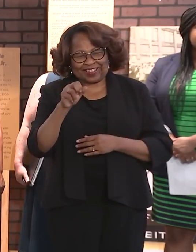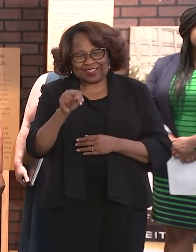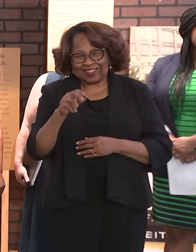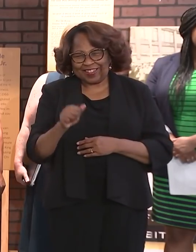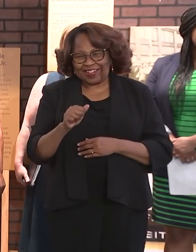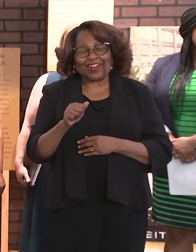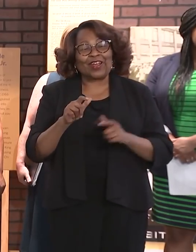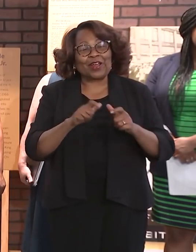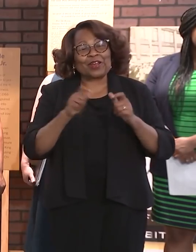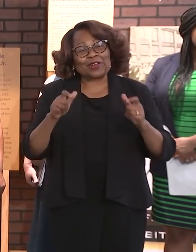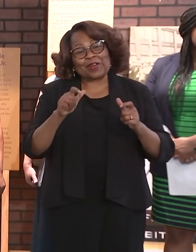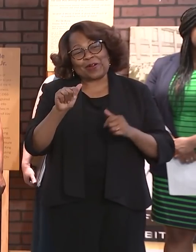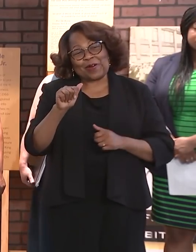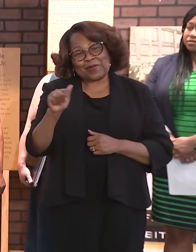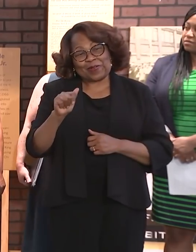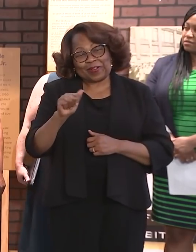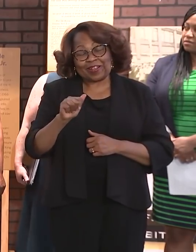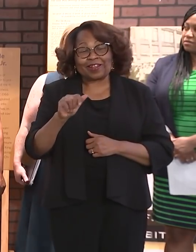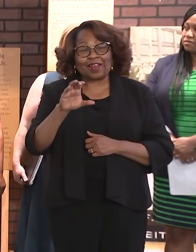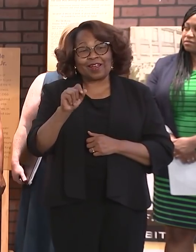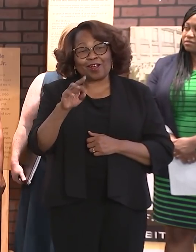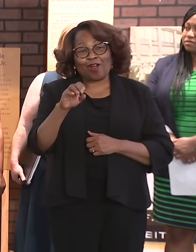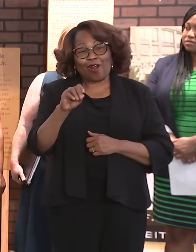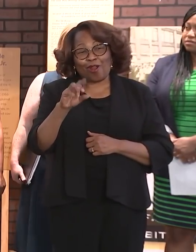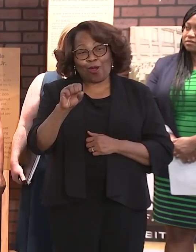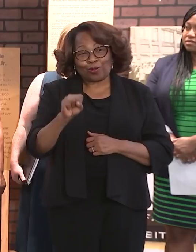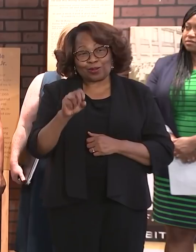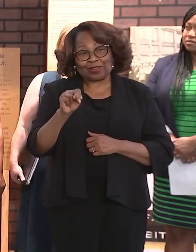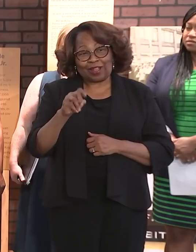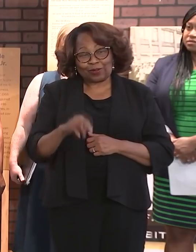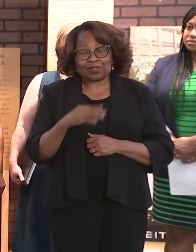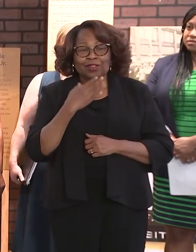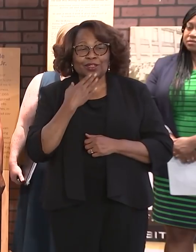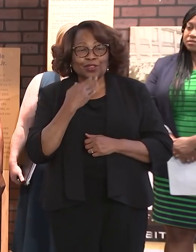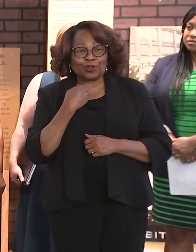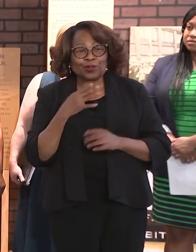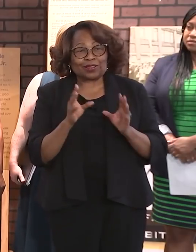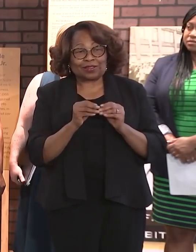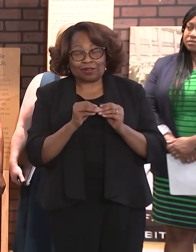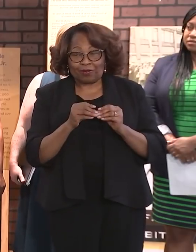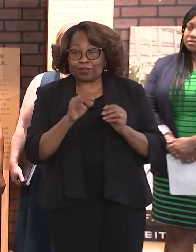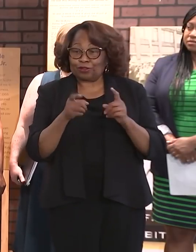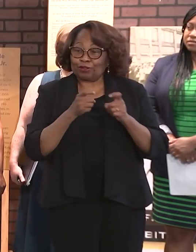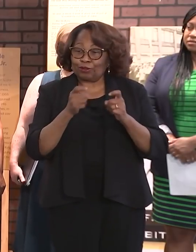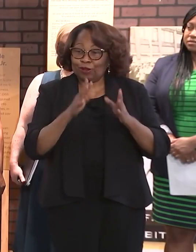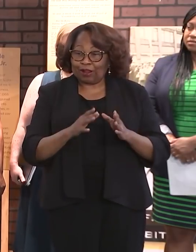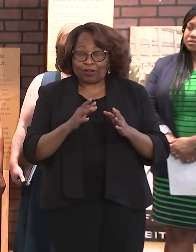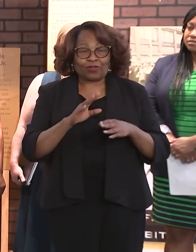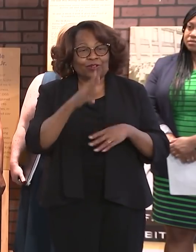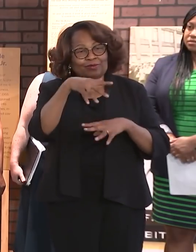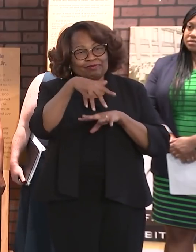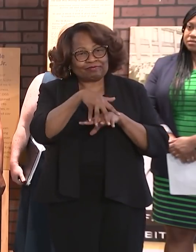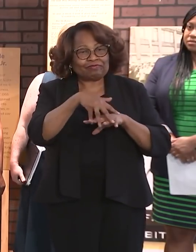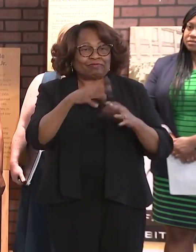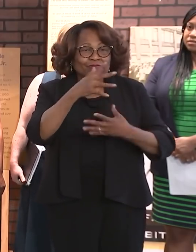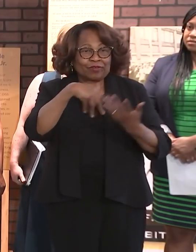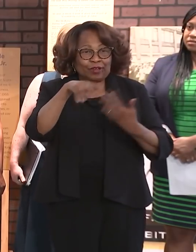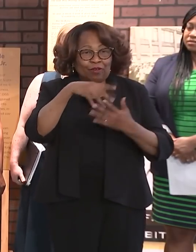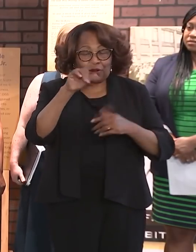Gresham Corporation CEO Carlos Nelson. Swedish Covenant Hospital Director of Intergovernmental